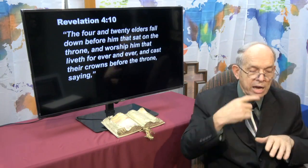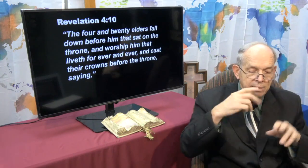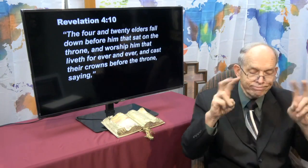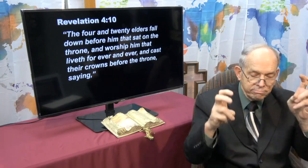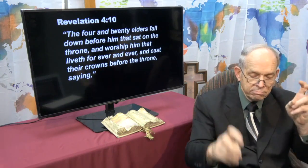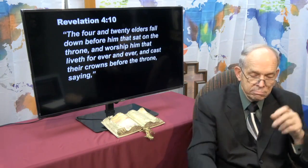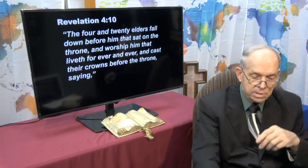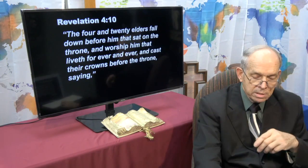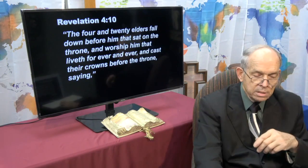saying,